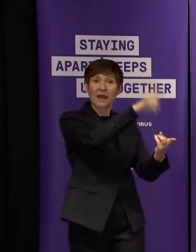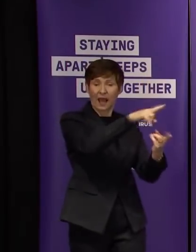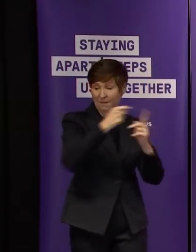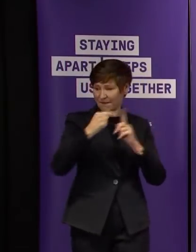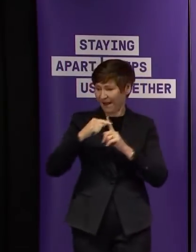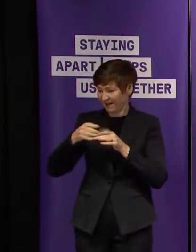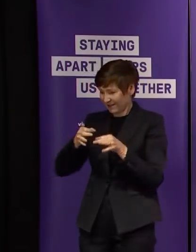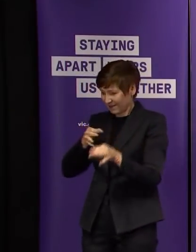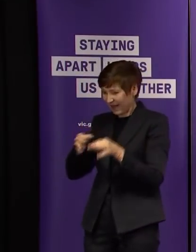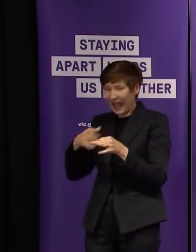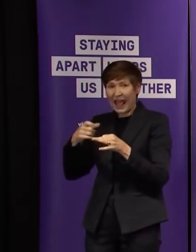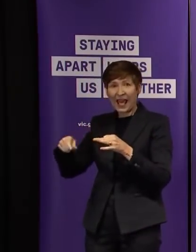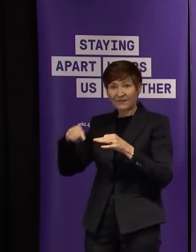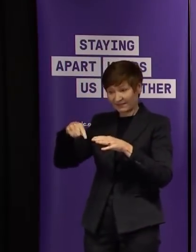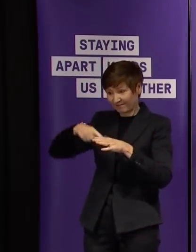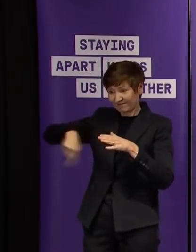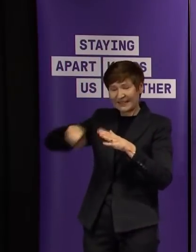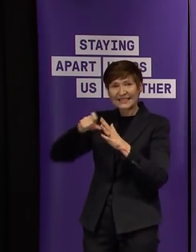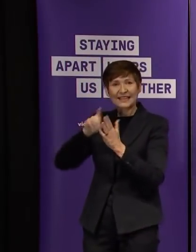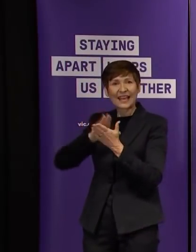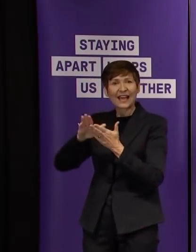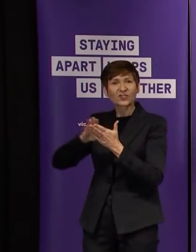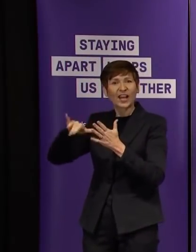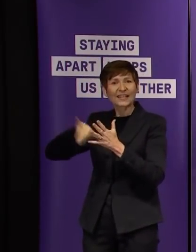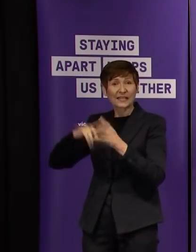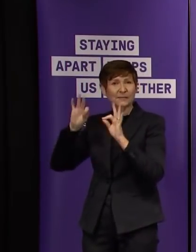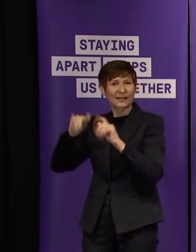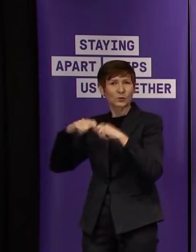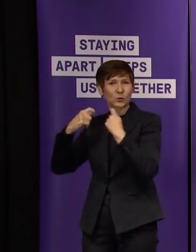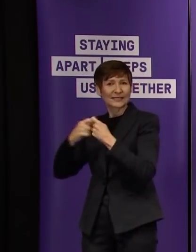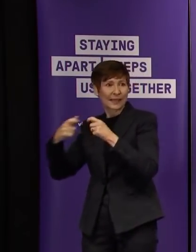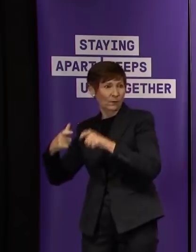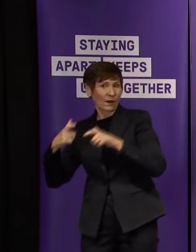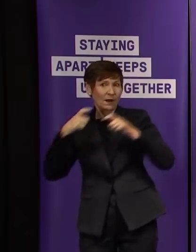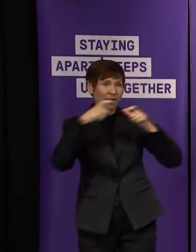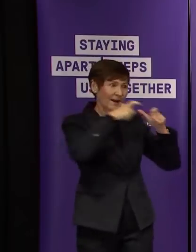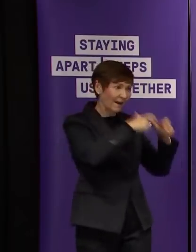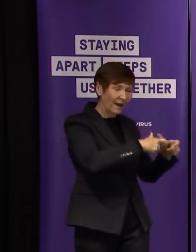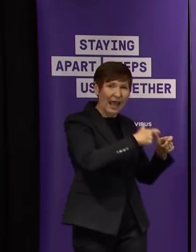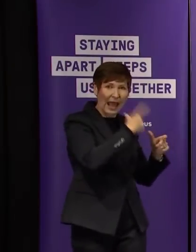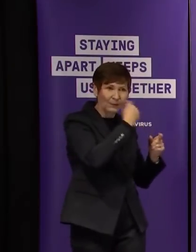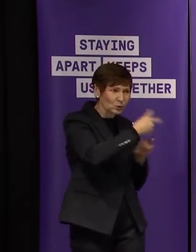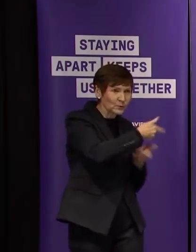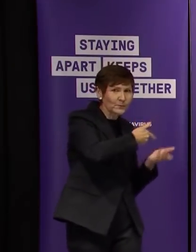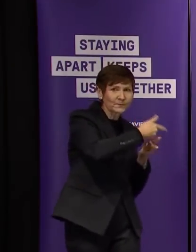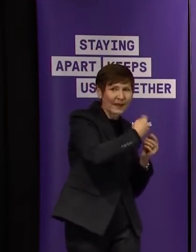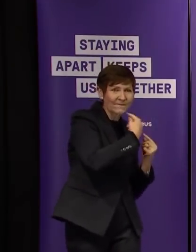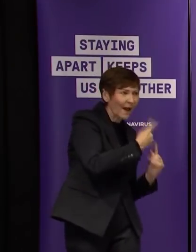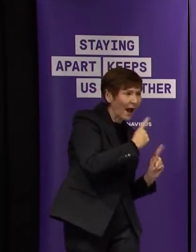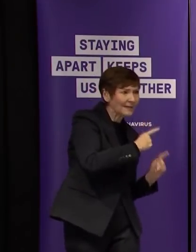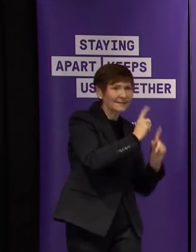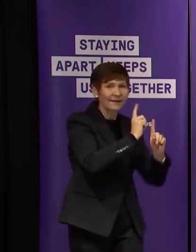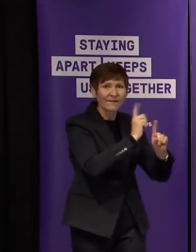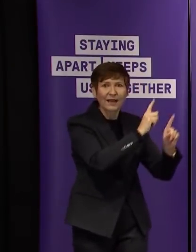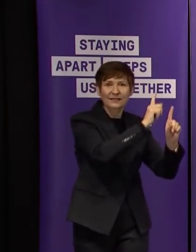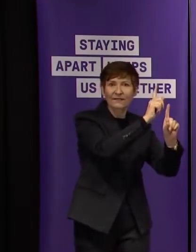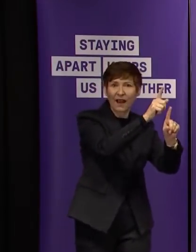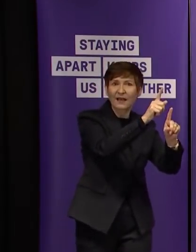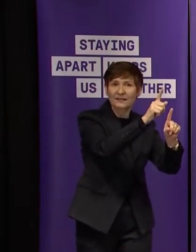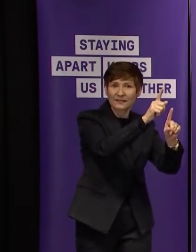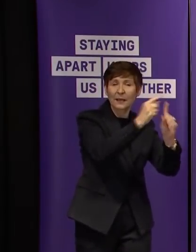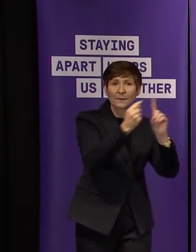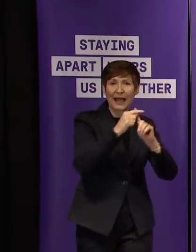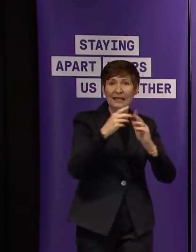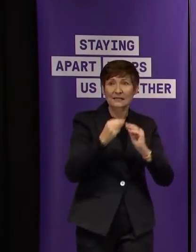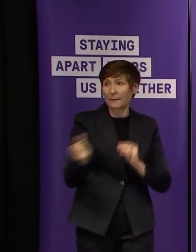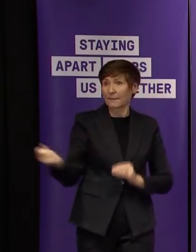down in Metro Melbourne. Obviously, we went into this second wave without regional Victoria having cases, and all of the cases that have occurred in regional